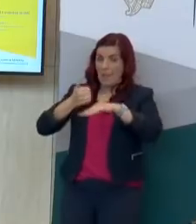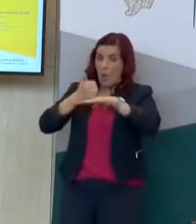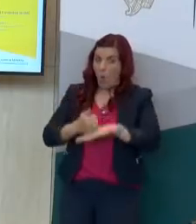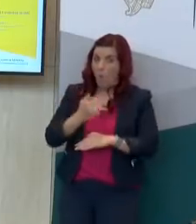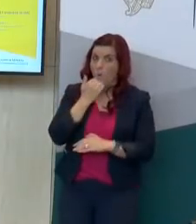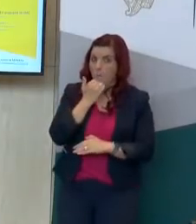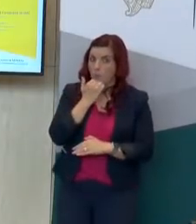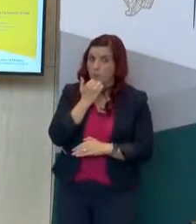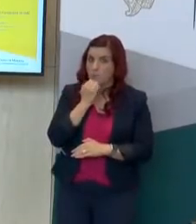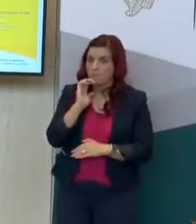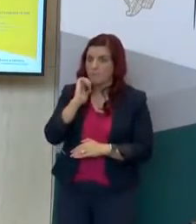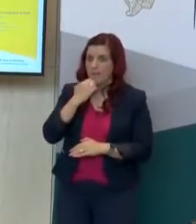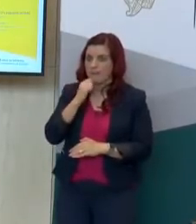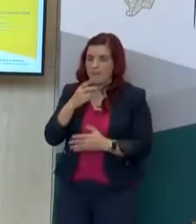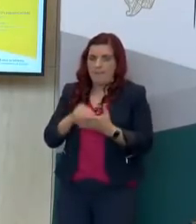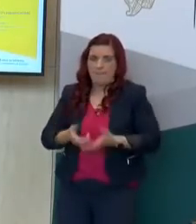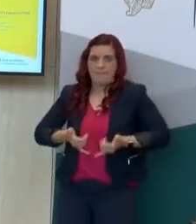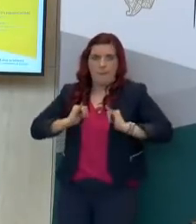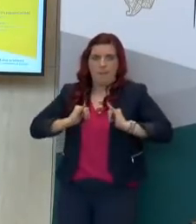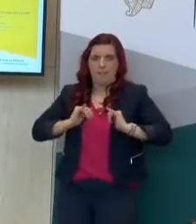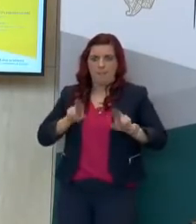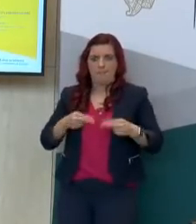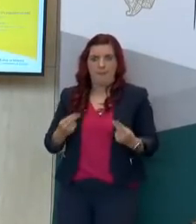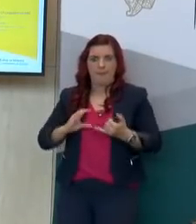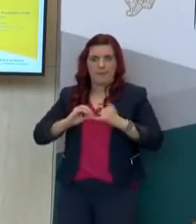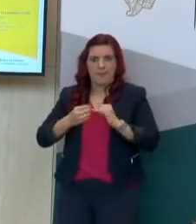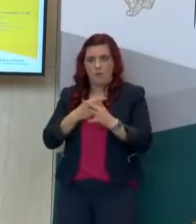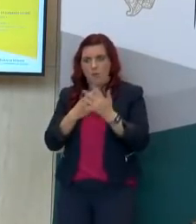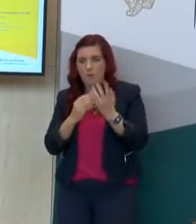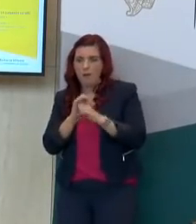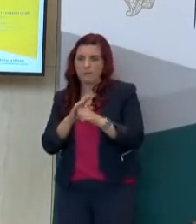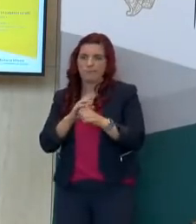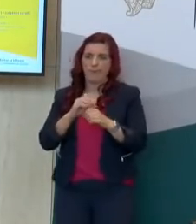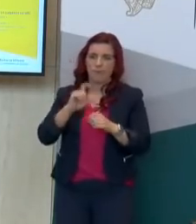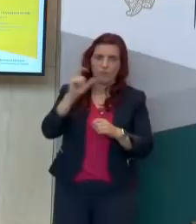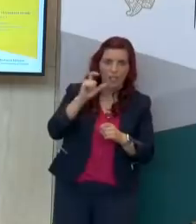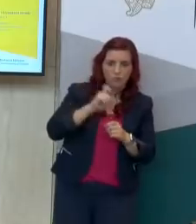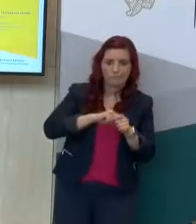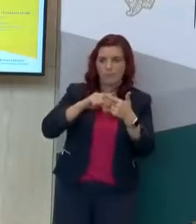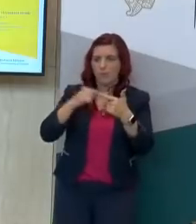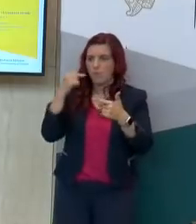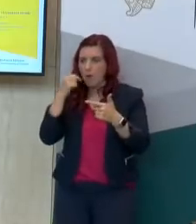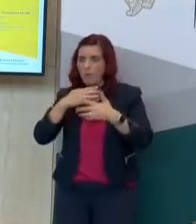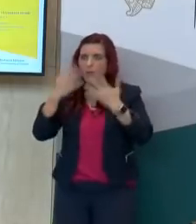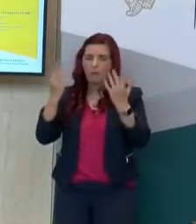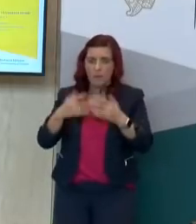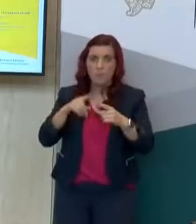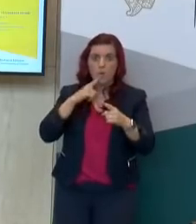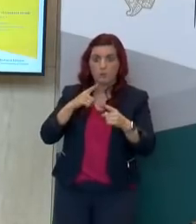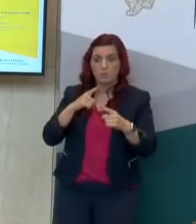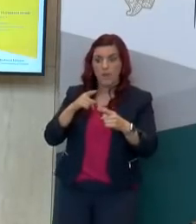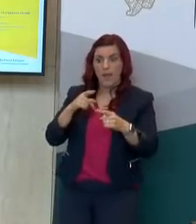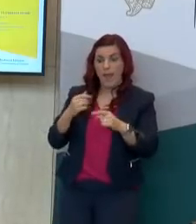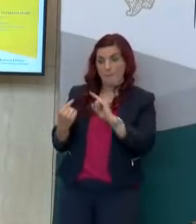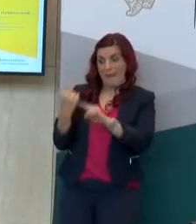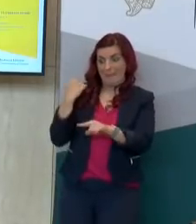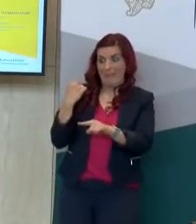the problems we had with the testing pathway, the reagent and the swabs and so on, we hit positivity rates over 20%. So